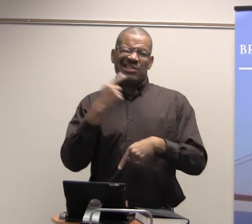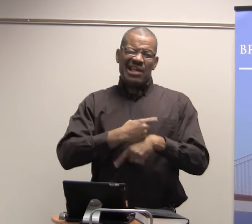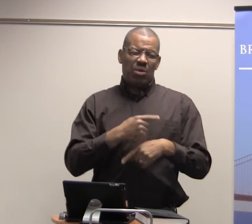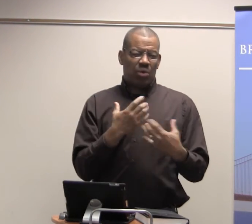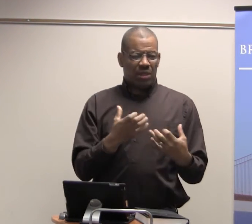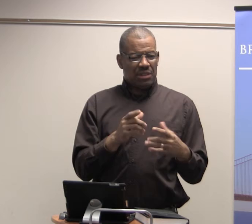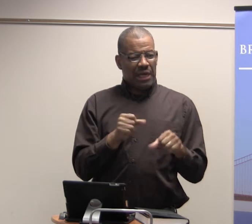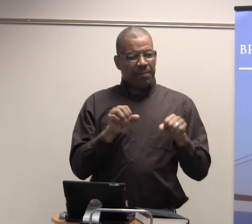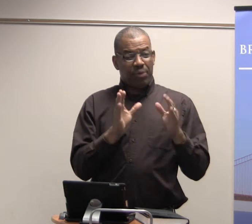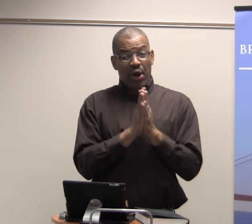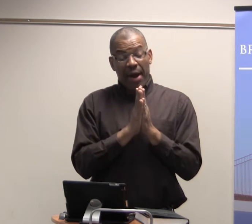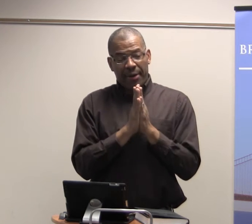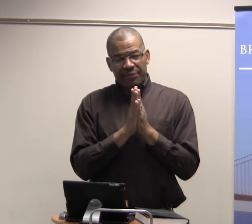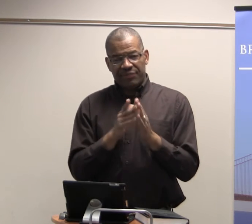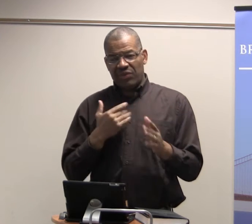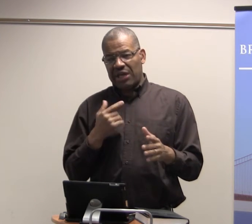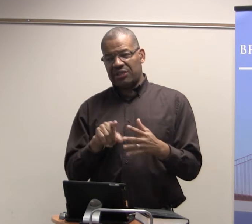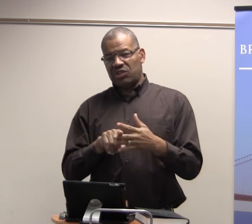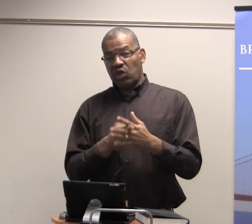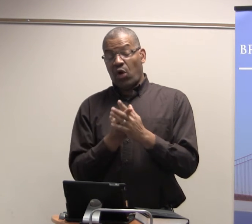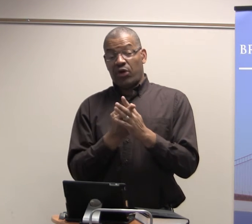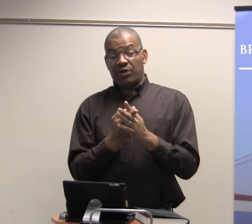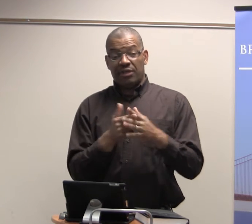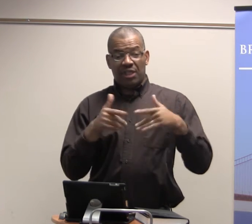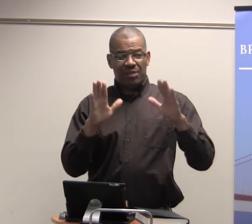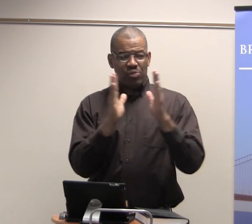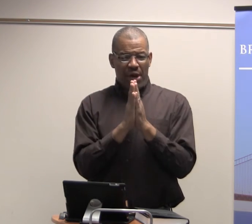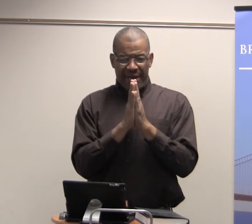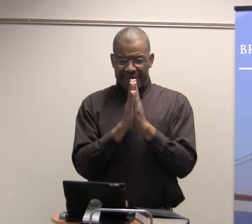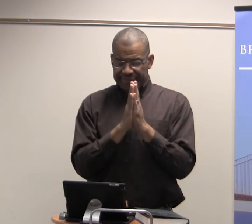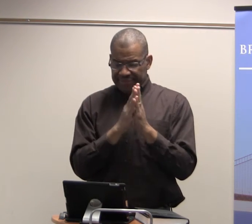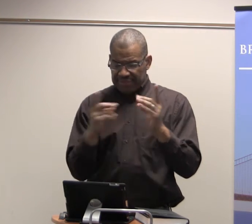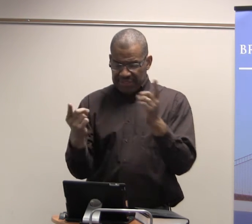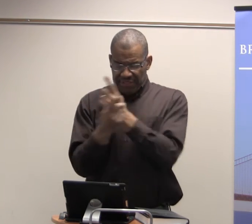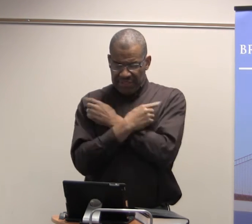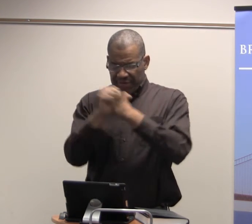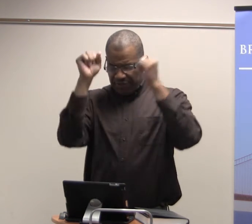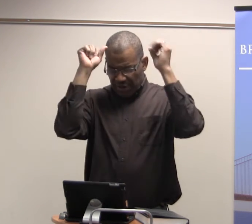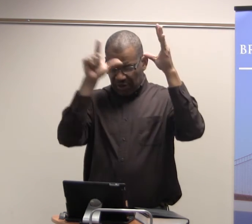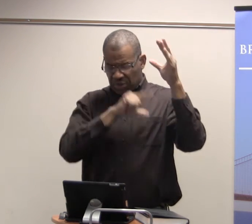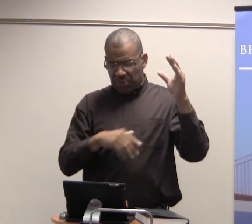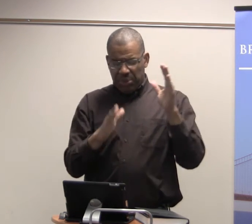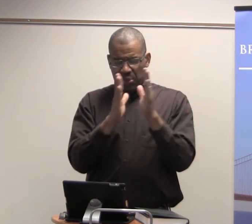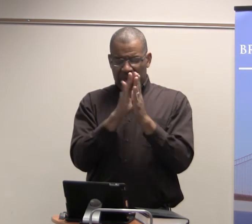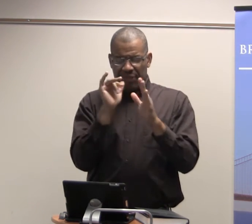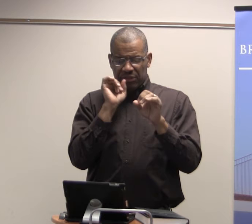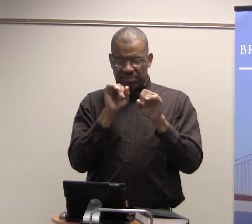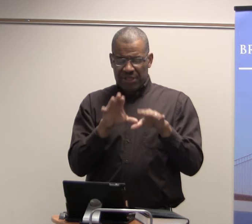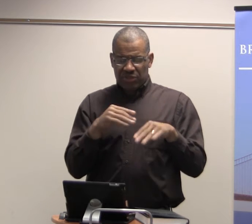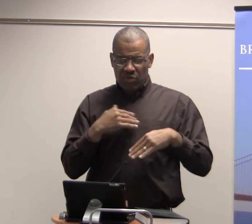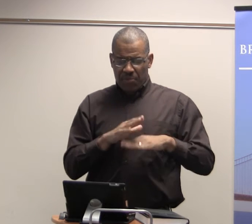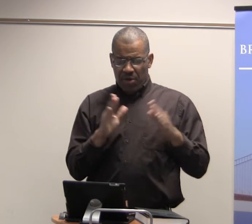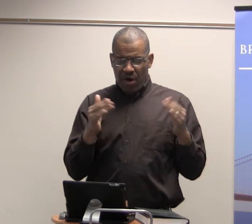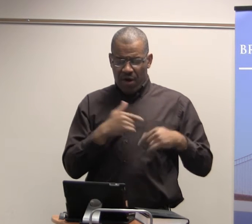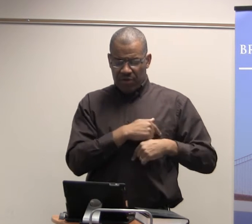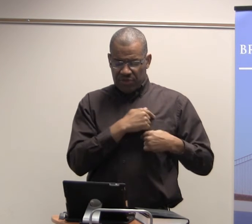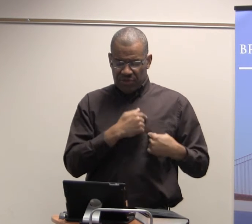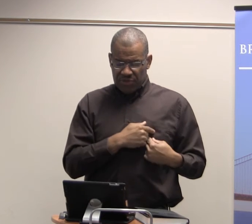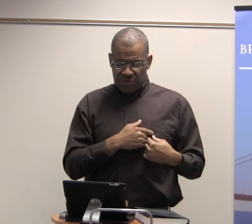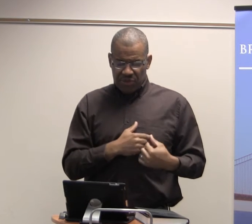Today we want to take a prayer by start. Let's pray. Dear Father, Lord, we pray that you bless our hearts